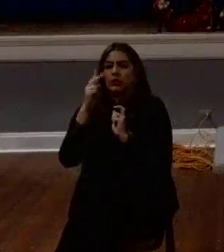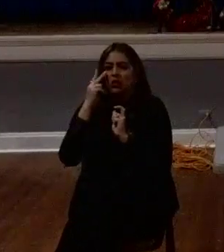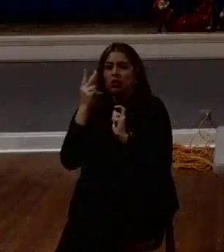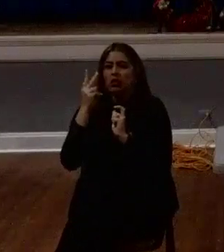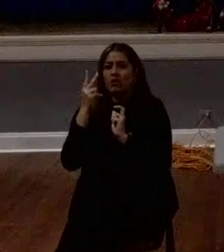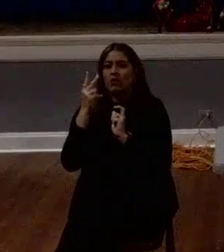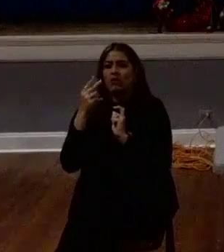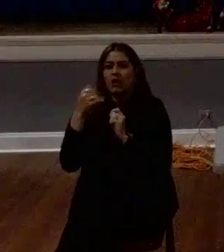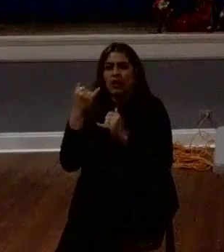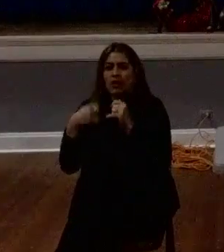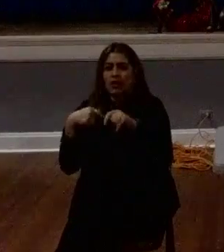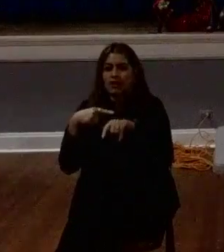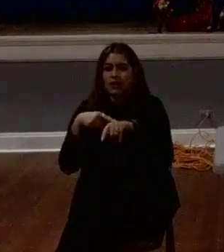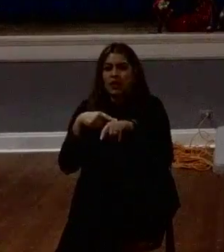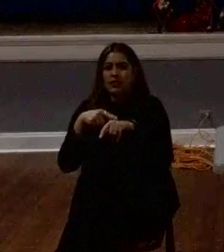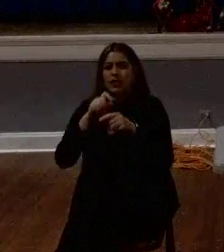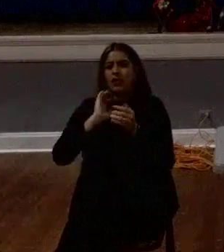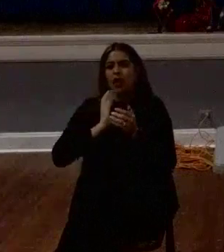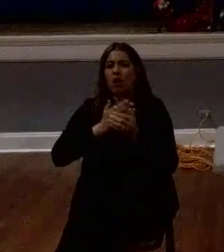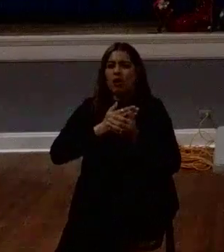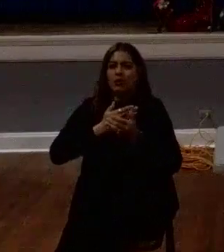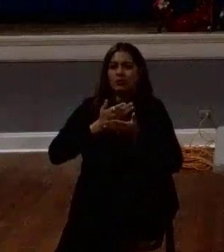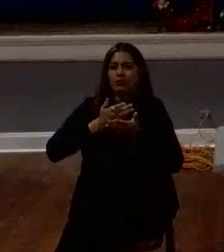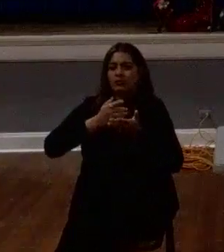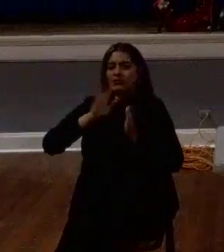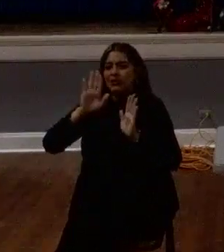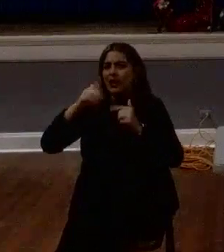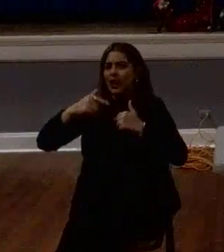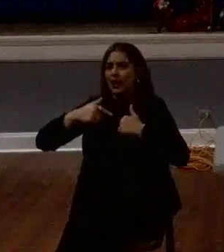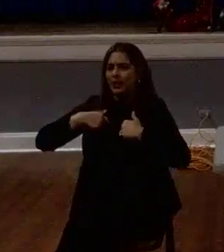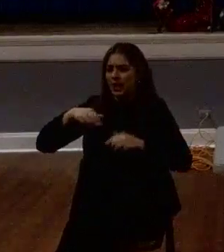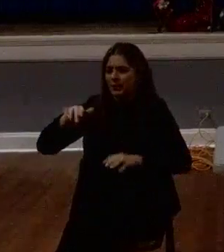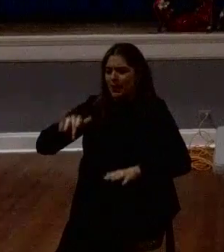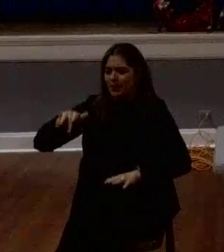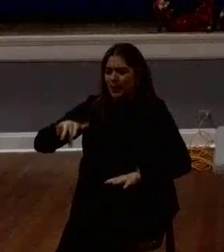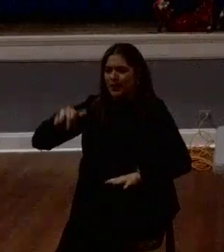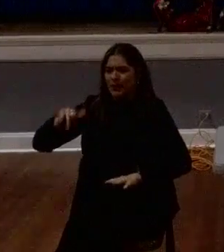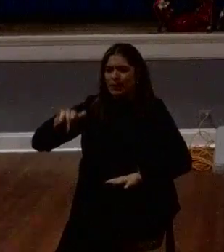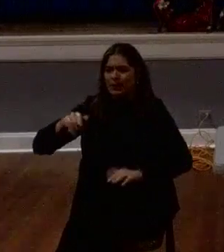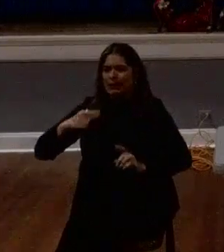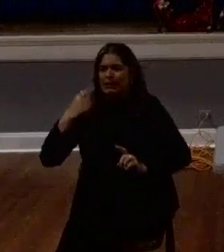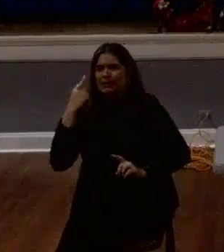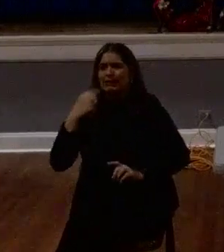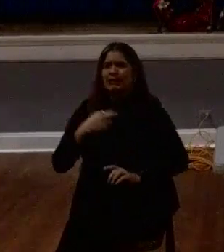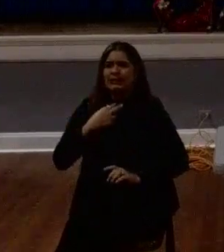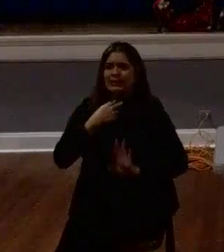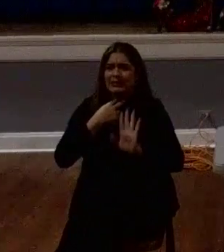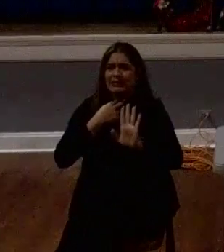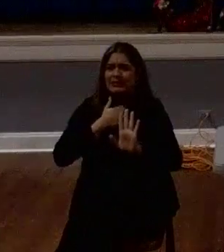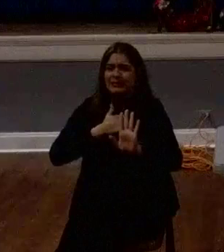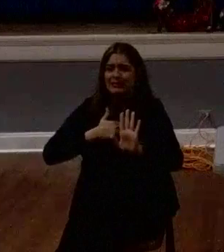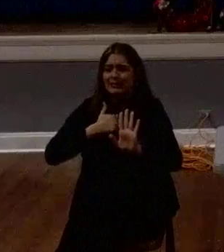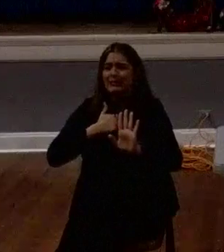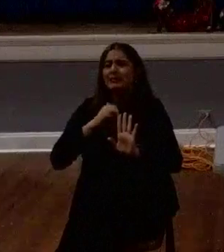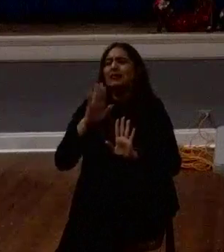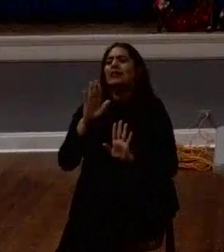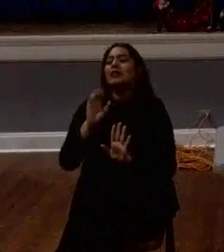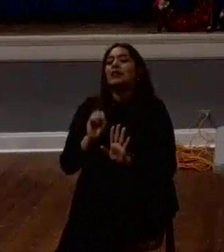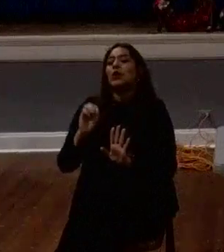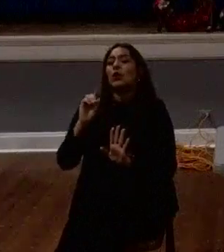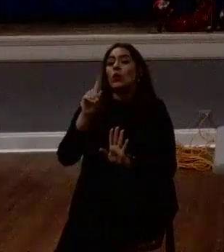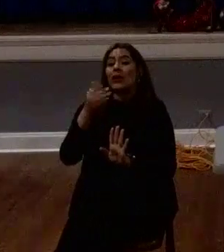in the next sketch. I forget I'm not operating. I don't know what's going on here, so I apologize. So one of